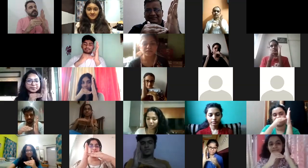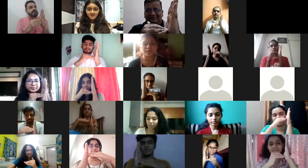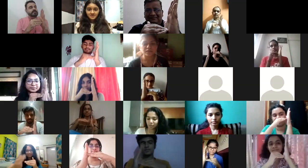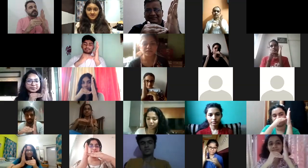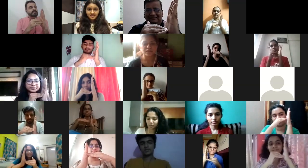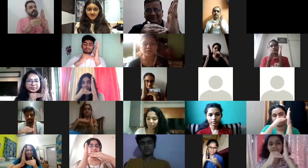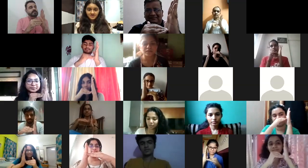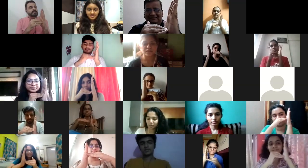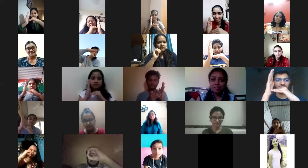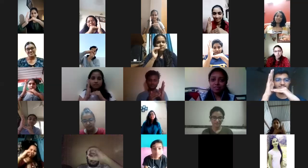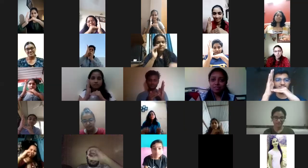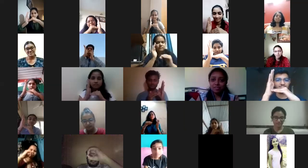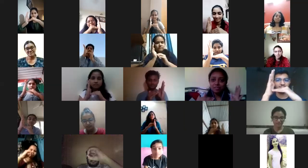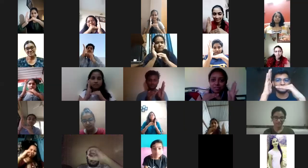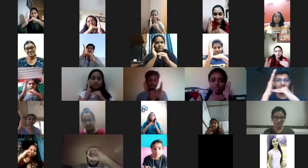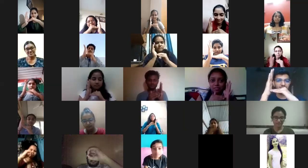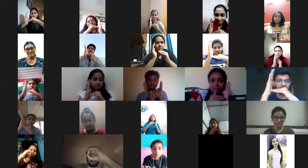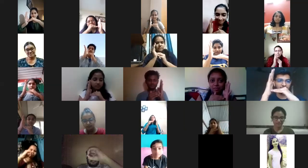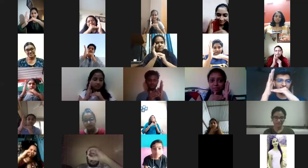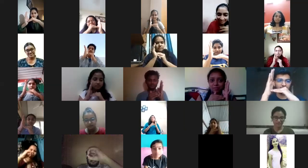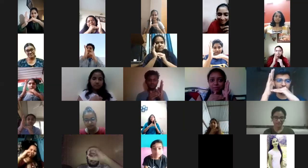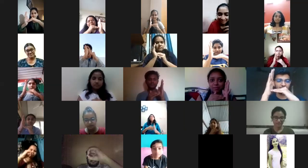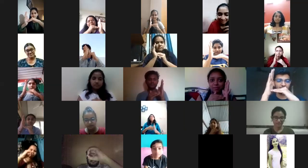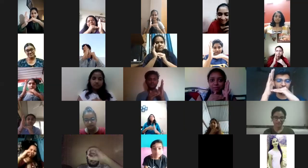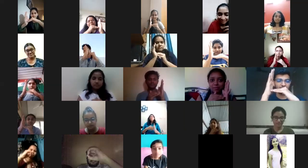to be learning the alphabet Z like this. Okay.